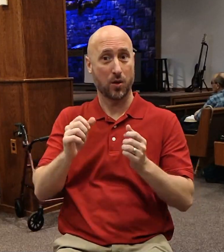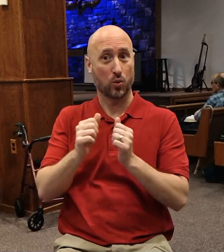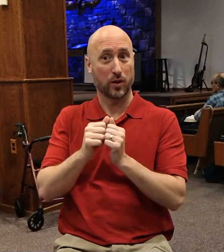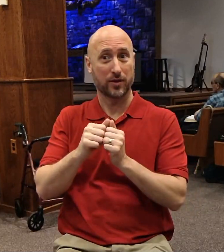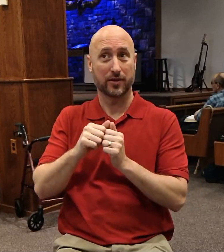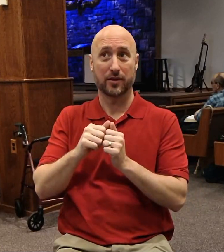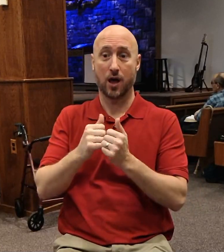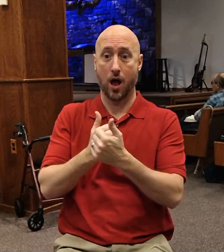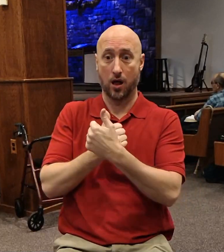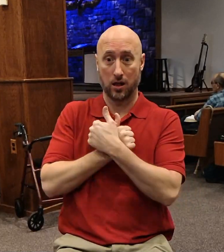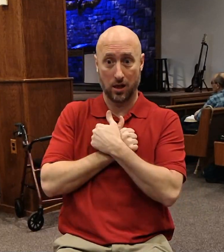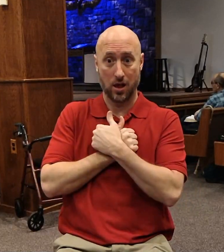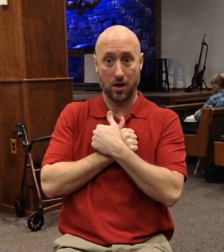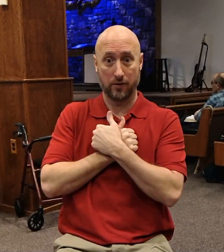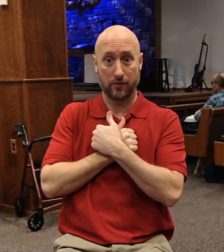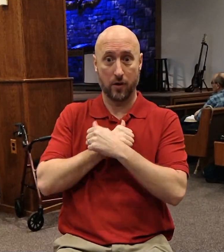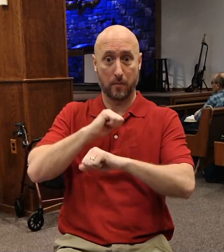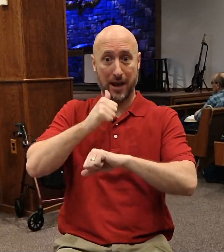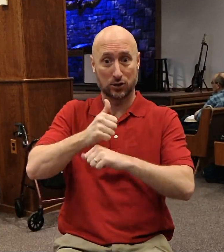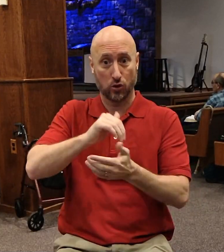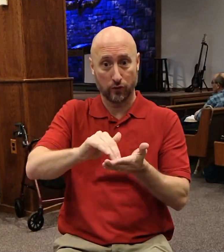with a representative love,